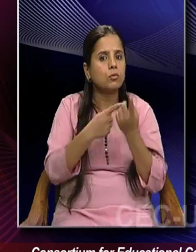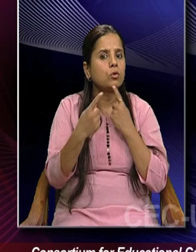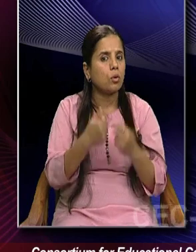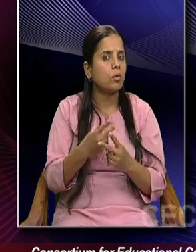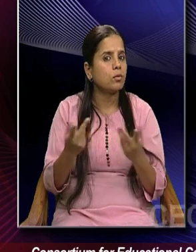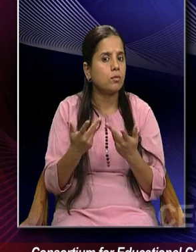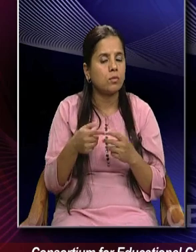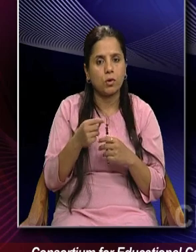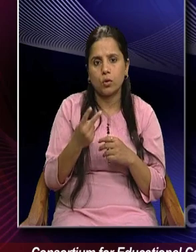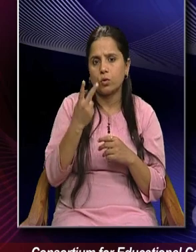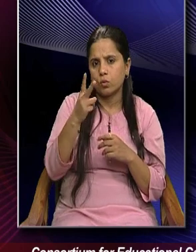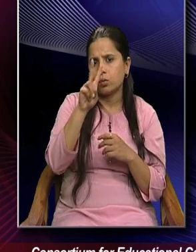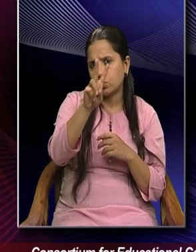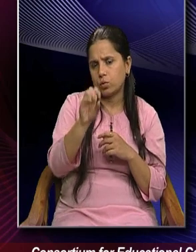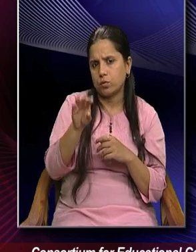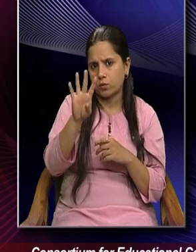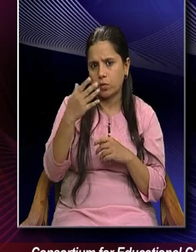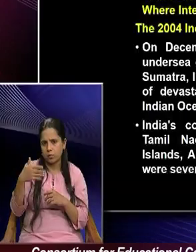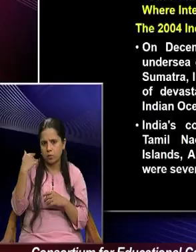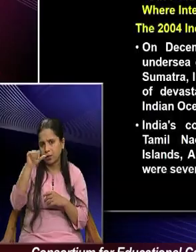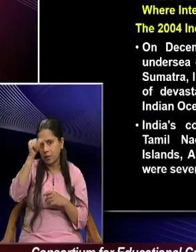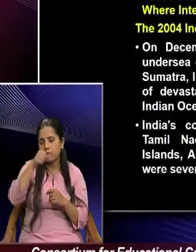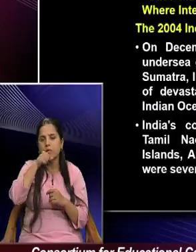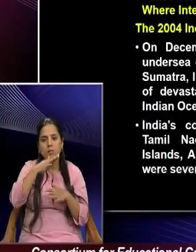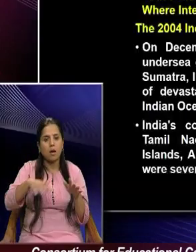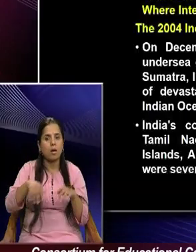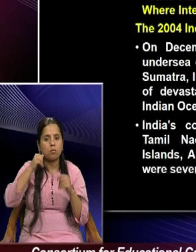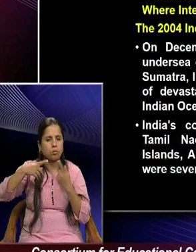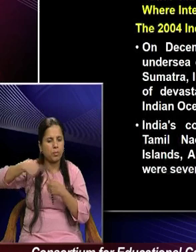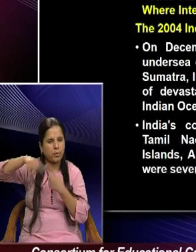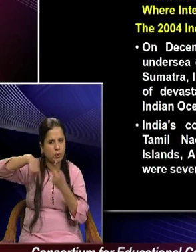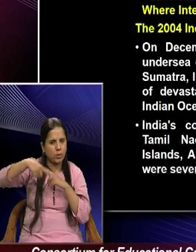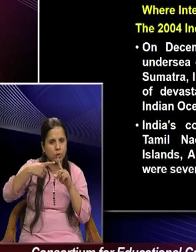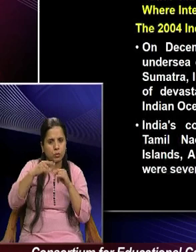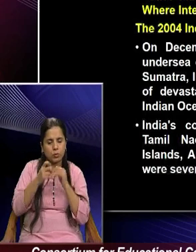the 2004 Indian Ocean tsunami. On